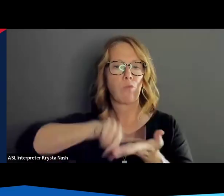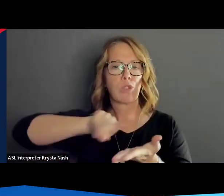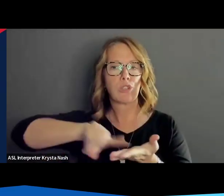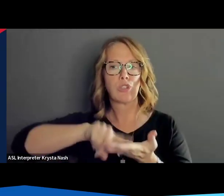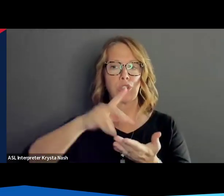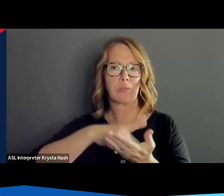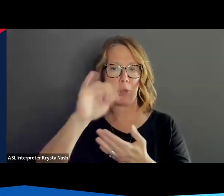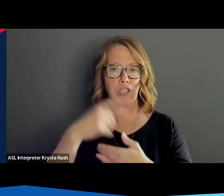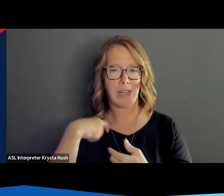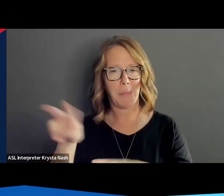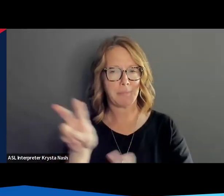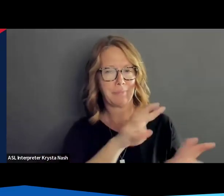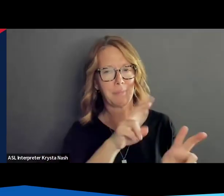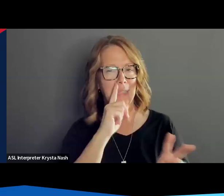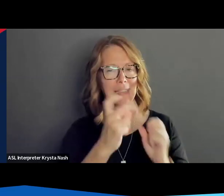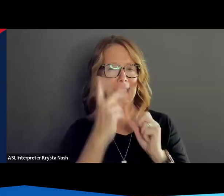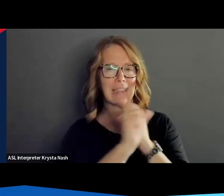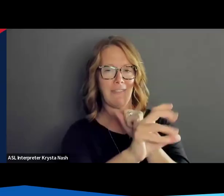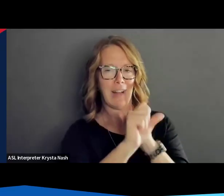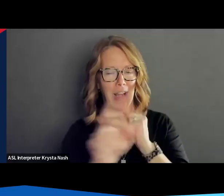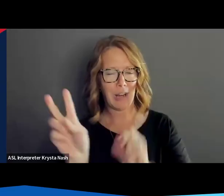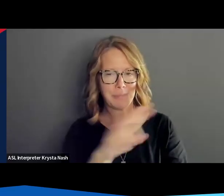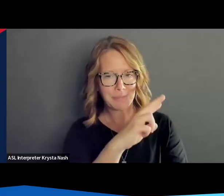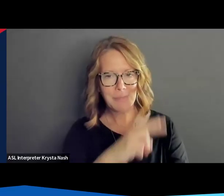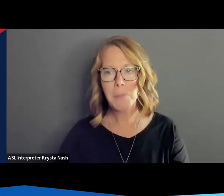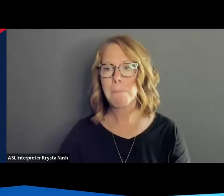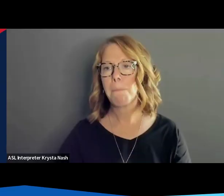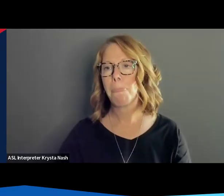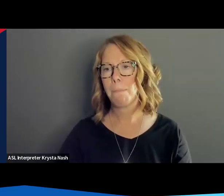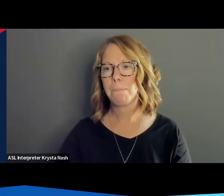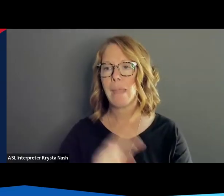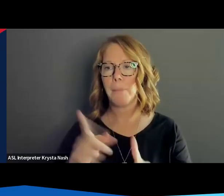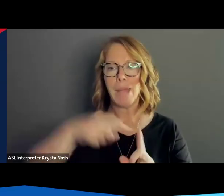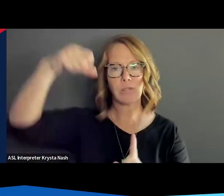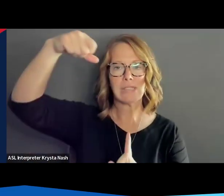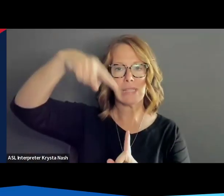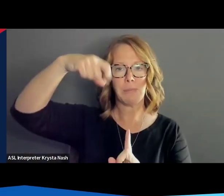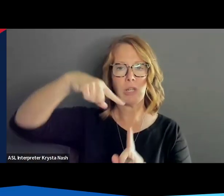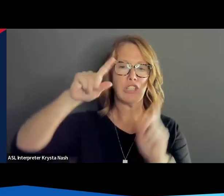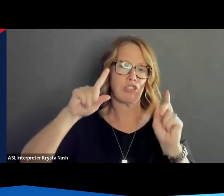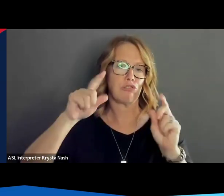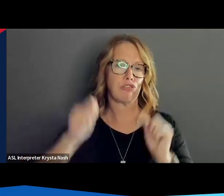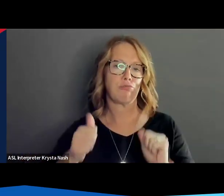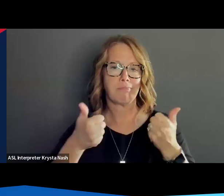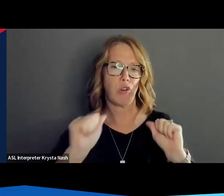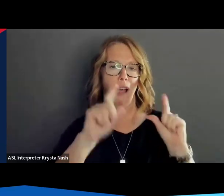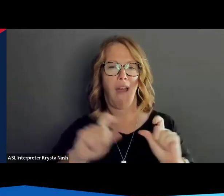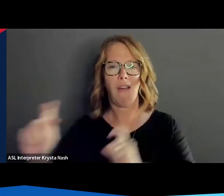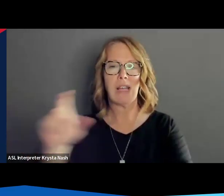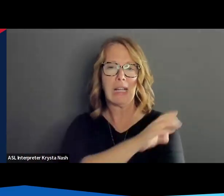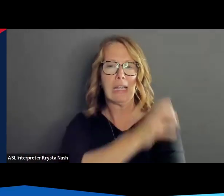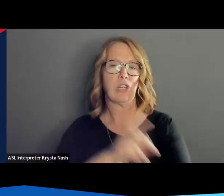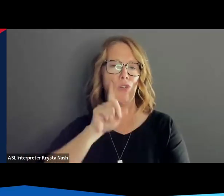to the side here because I have the flyer about it, but it's a bowel stimulation trial. So it's a clinical